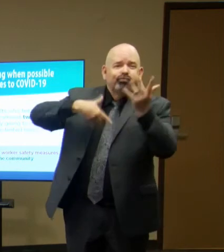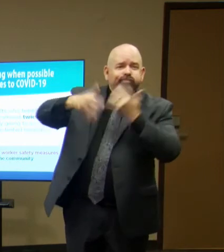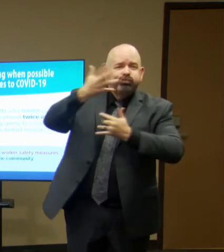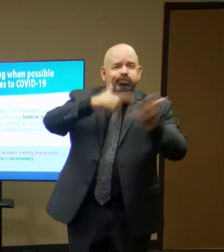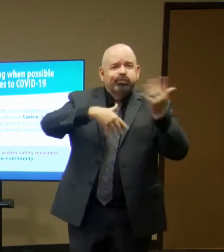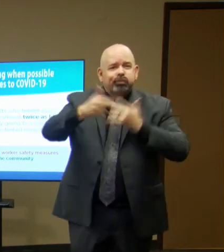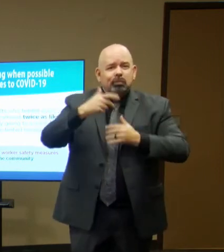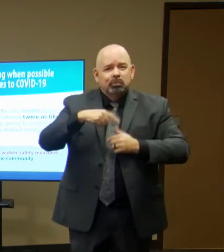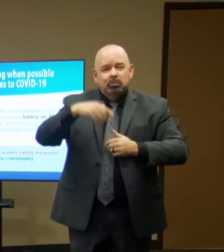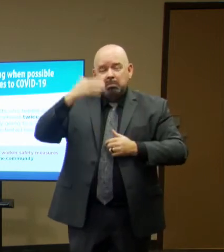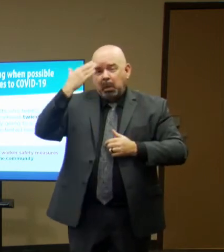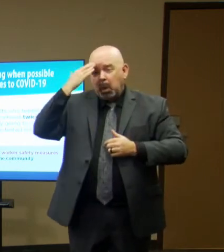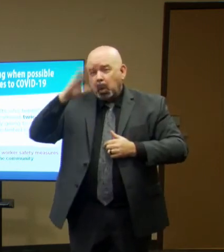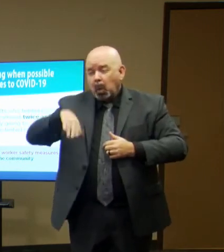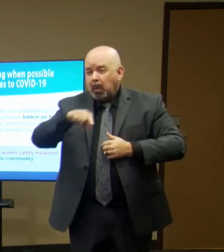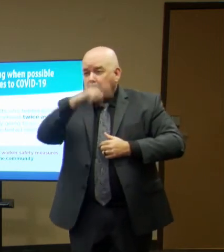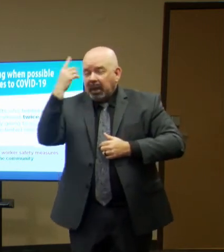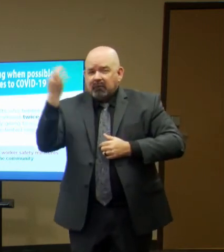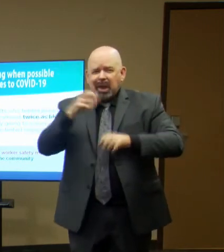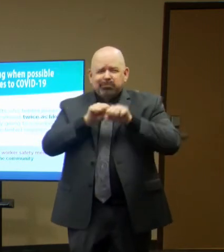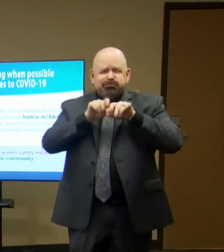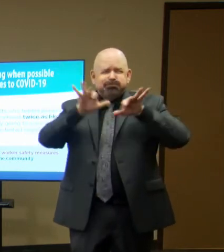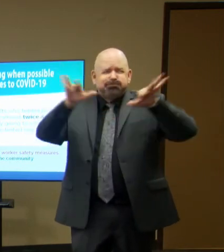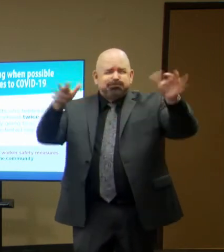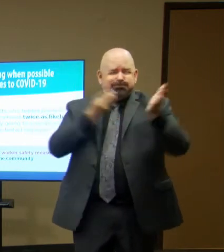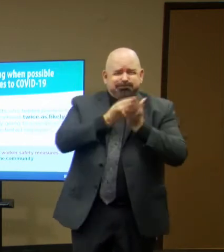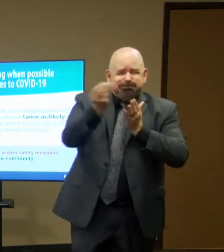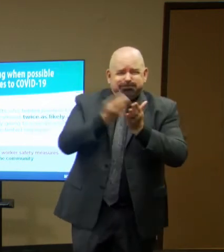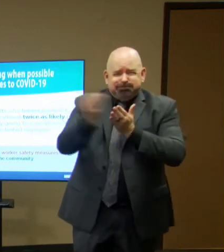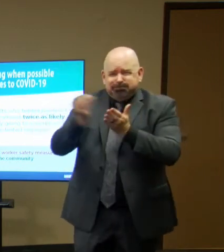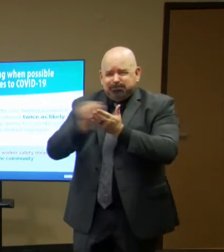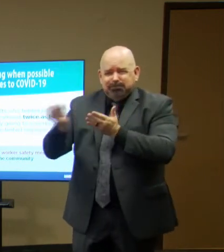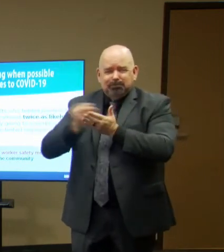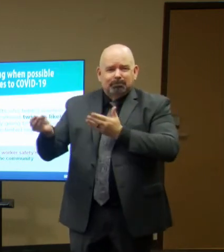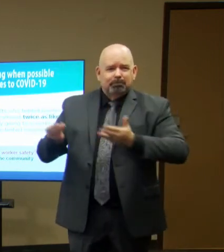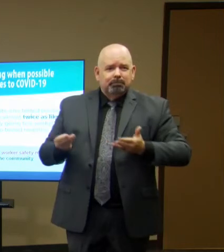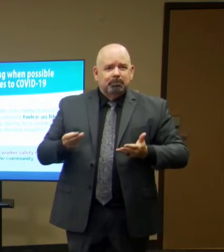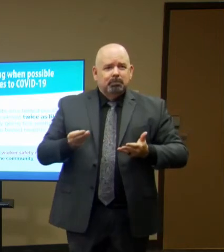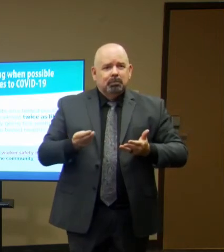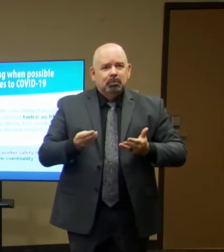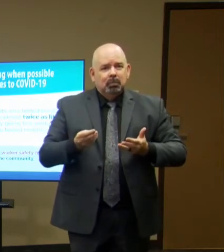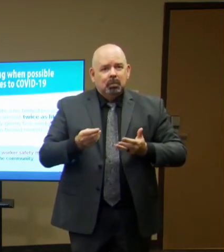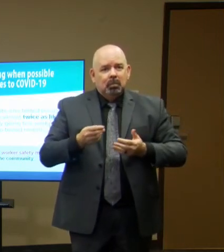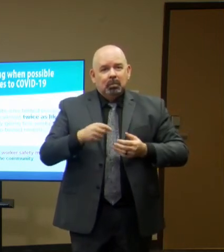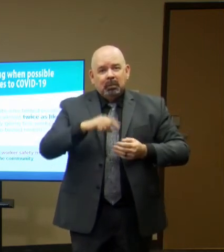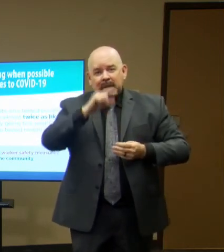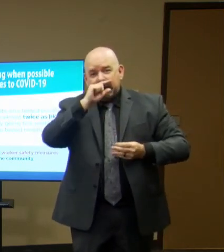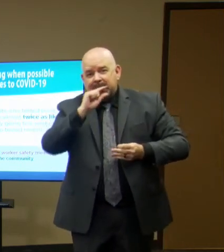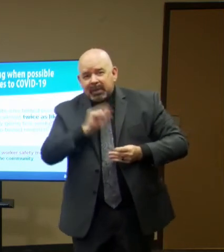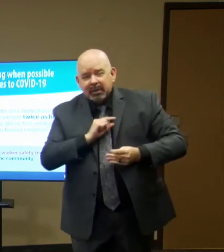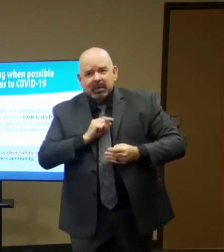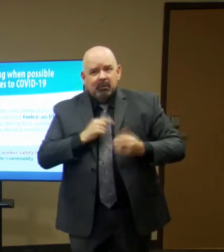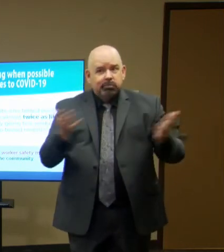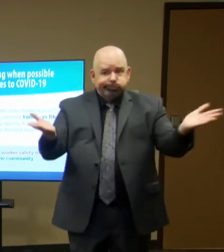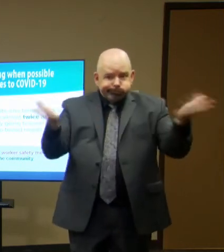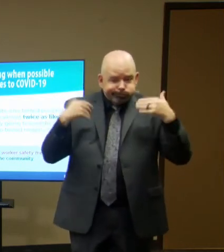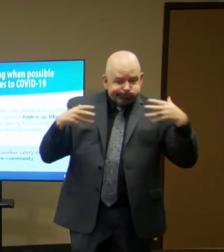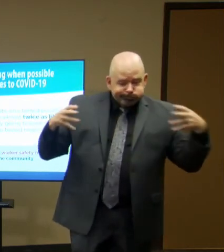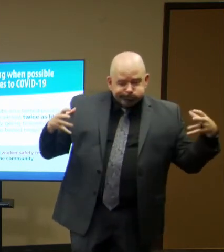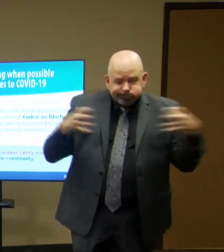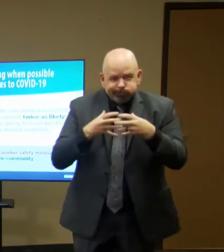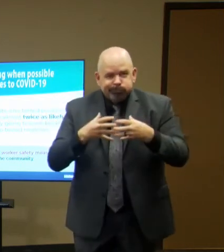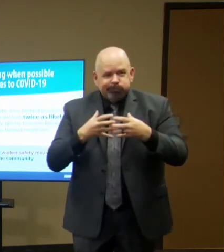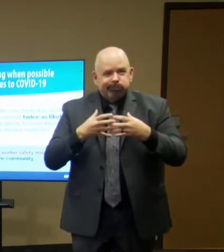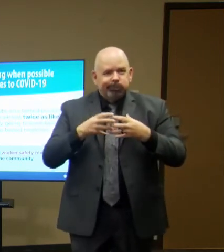Friday shopping in person, not to invite a bunch of neighbors and relatives over to your house or go to their house, go to a bar,